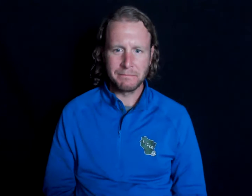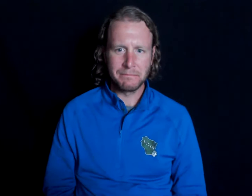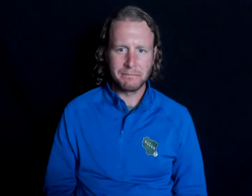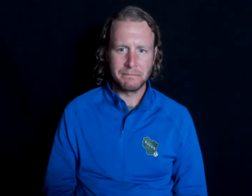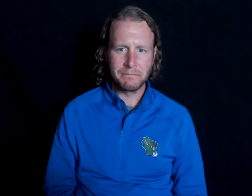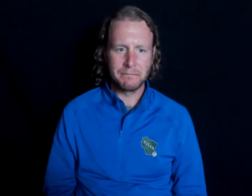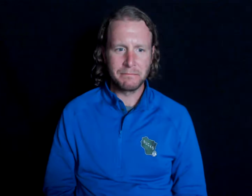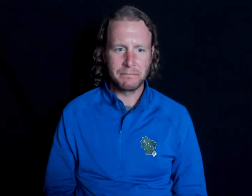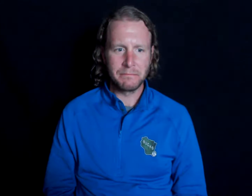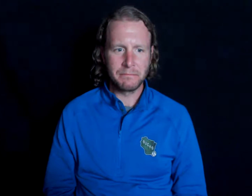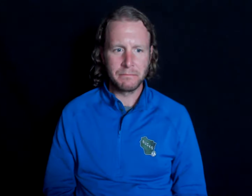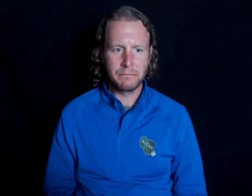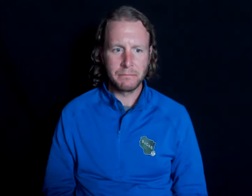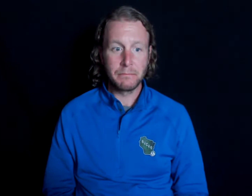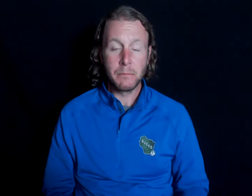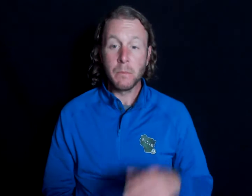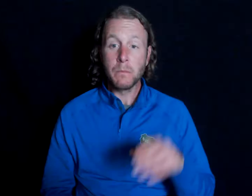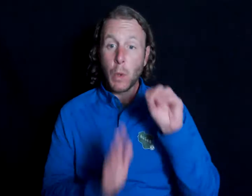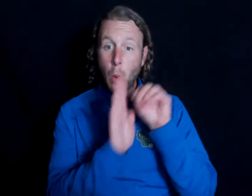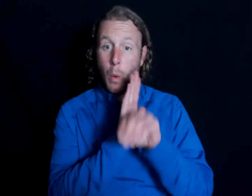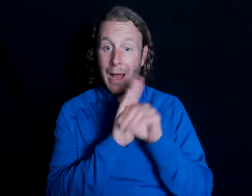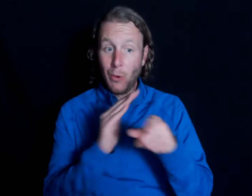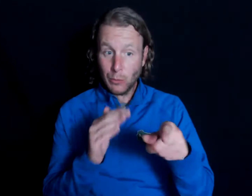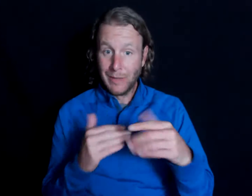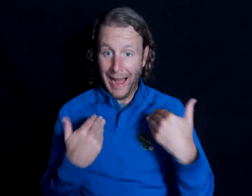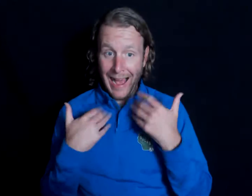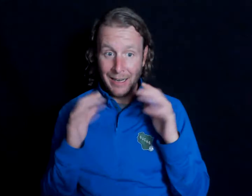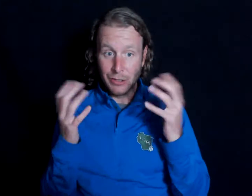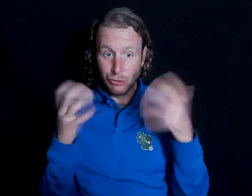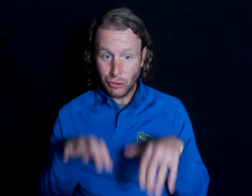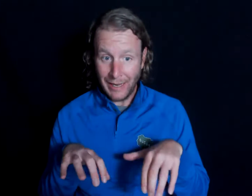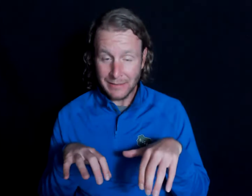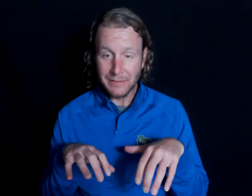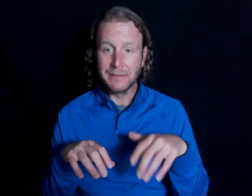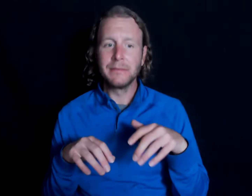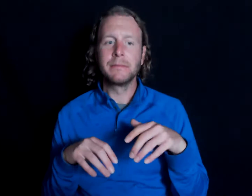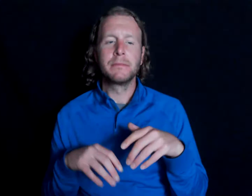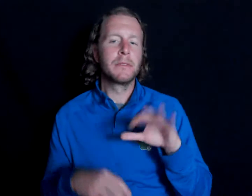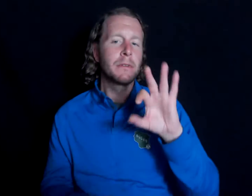Orlando gave it a run late. Fultz from the nail. Got it.